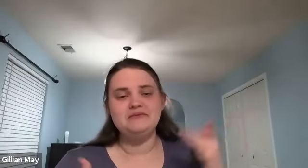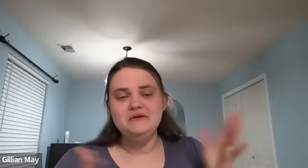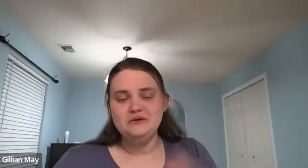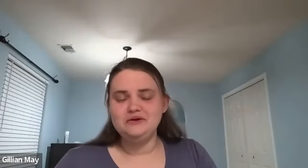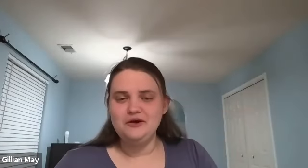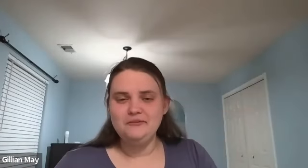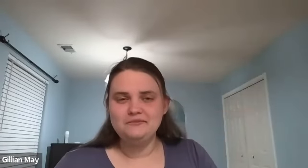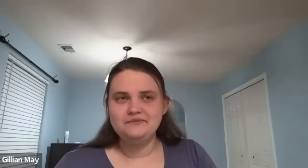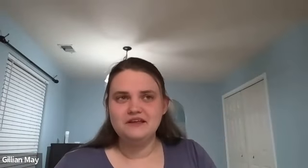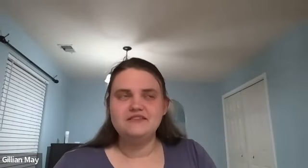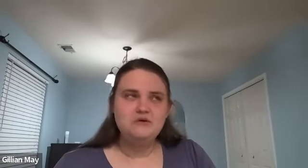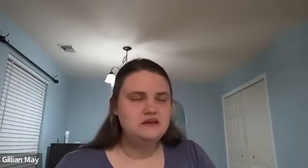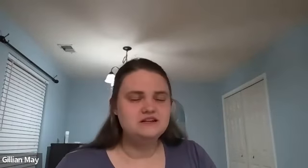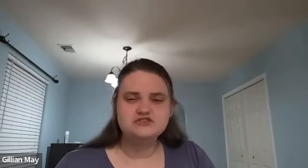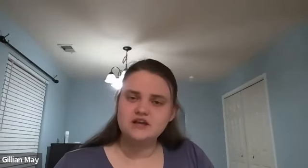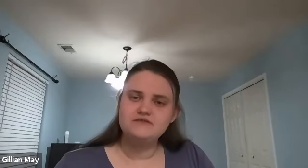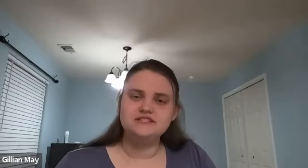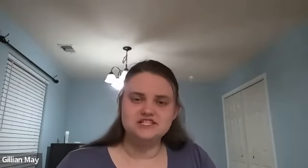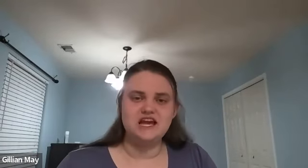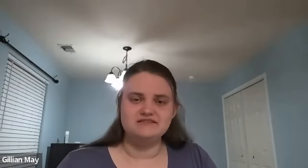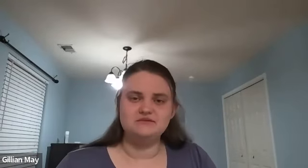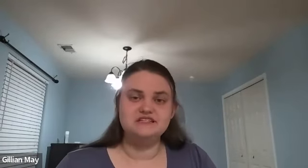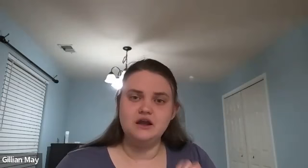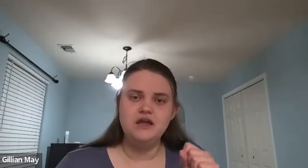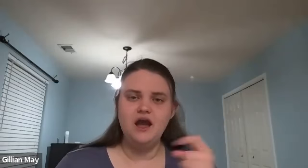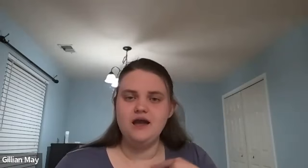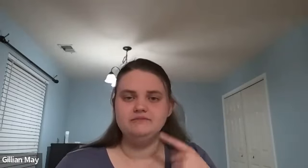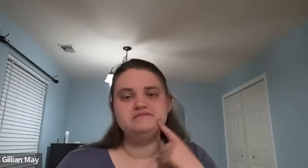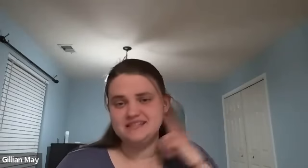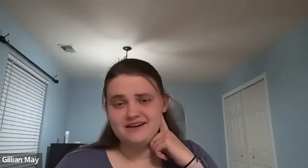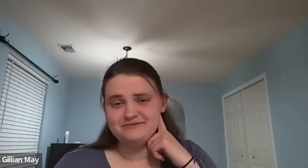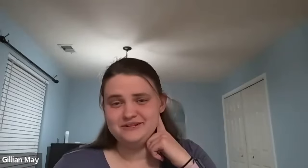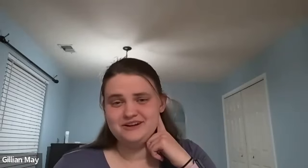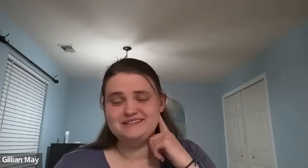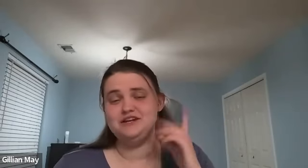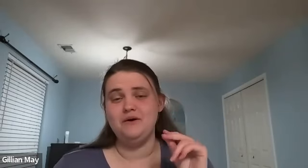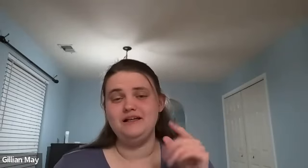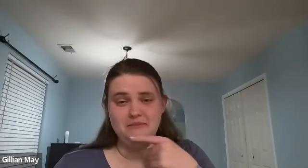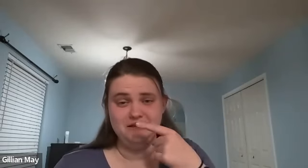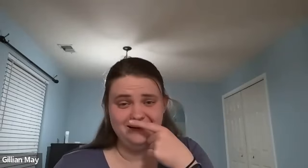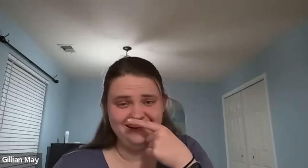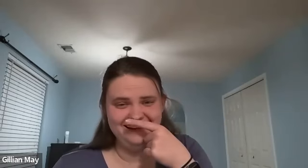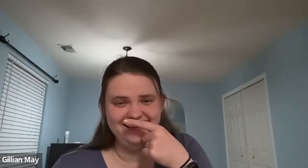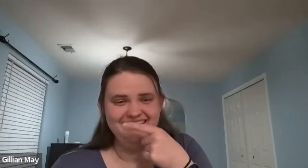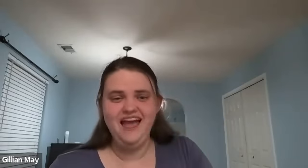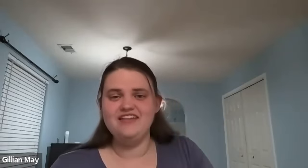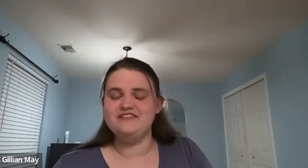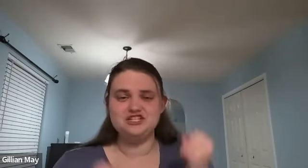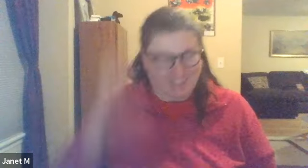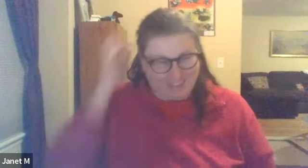Well, that would be an interesting conversation to have someone saying, oh yeah, I'm deaf, when you're trying to say no, like I'm hearing. Yes, And then yes. they just start